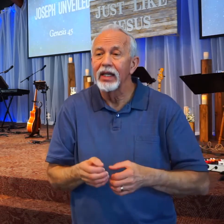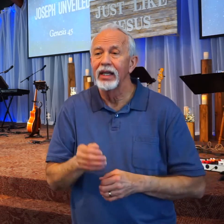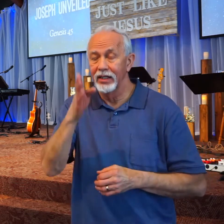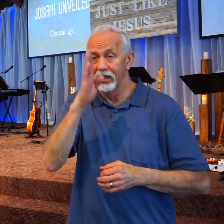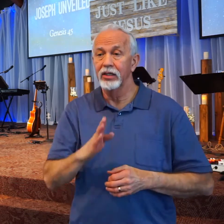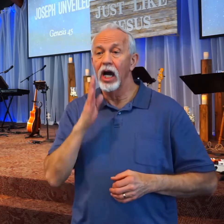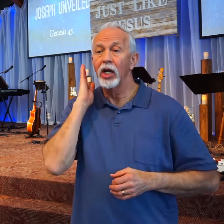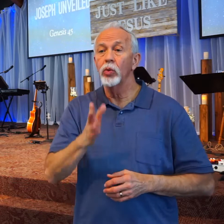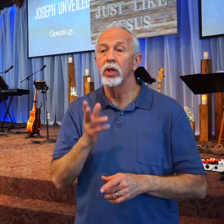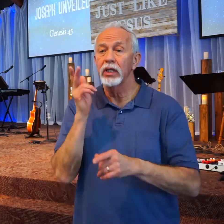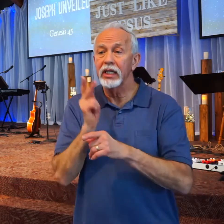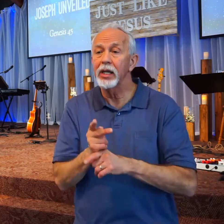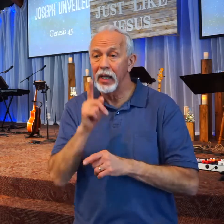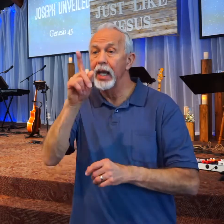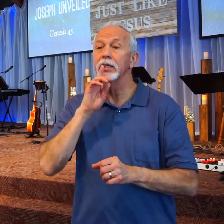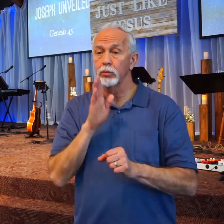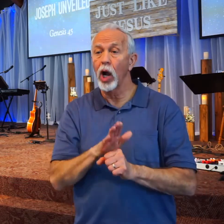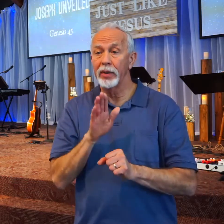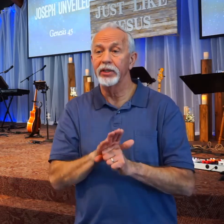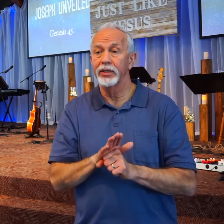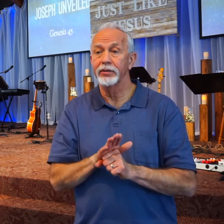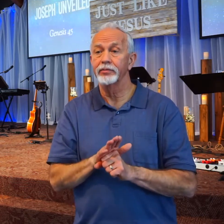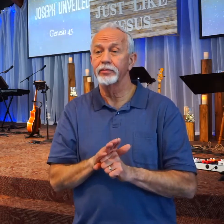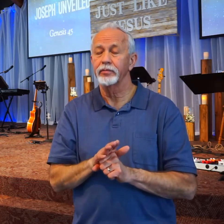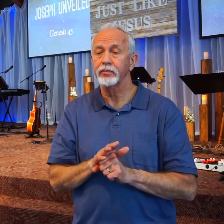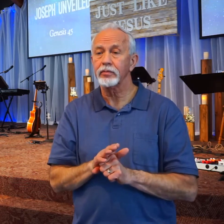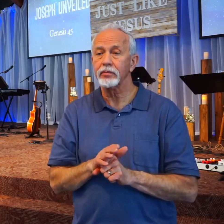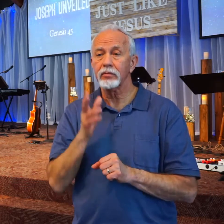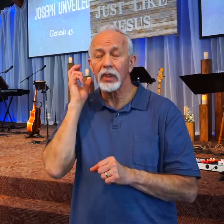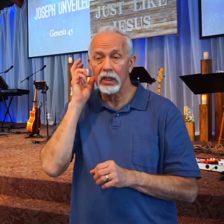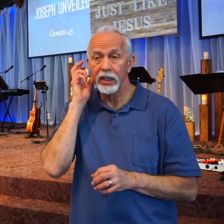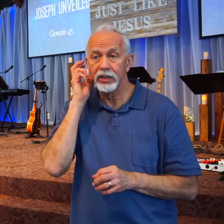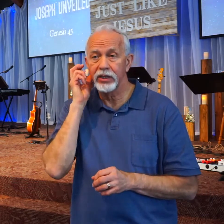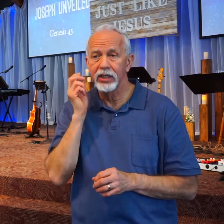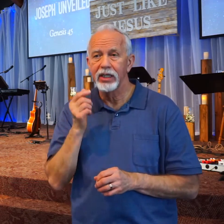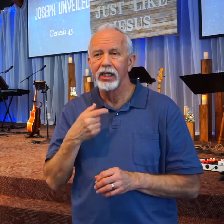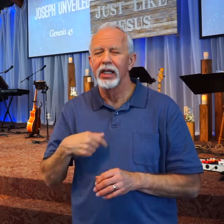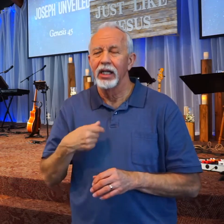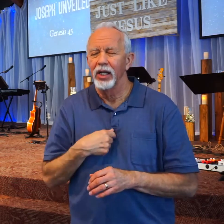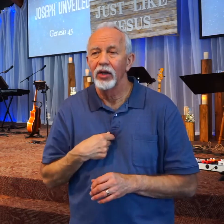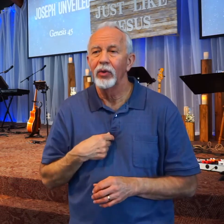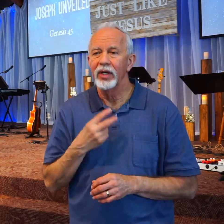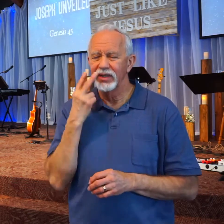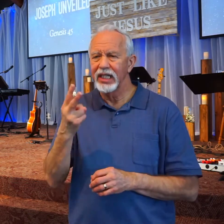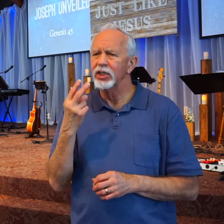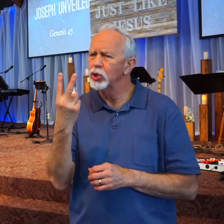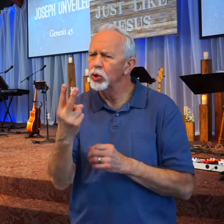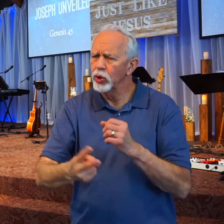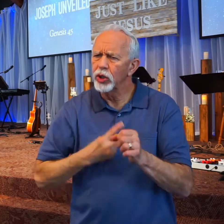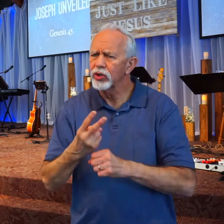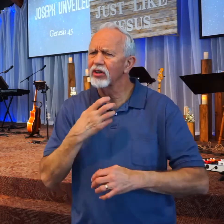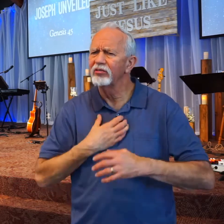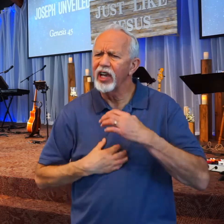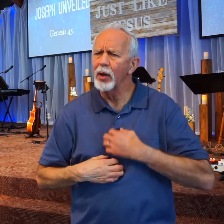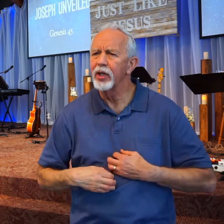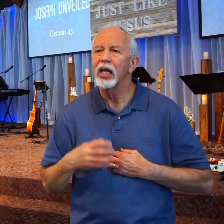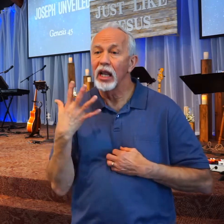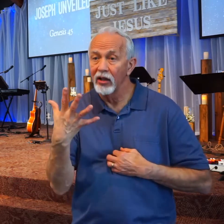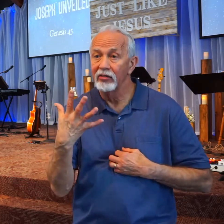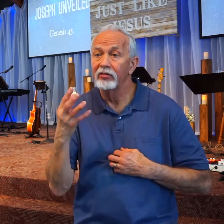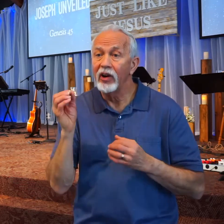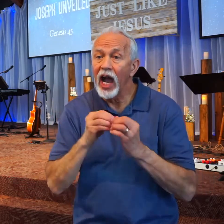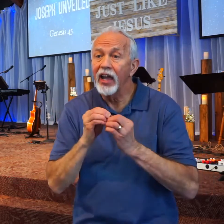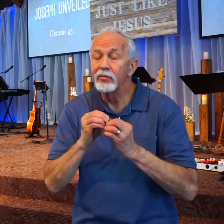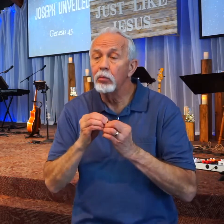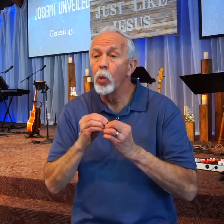going to keep his promise. He said, listen, we've seen 2 years of famine. There's five more coming, and you ain't